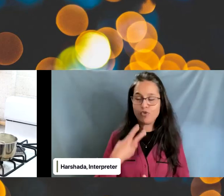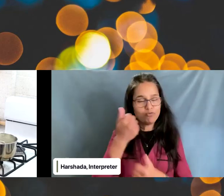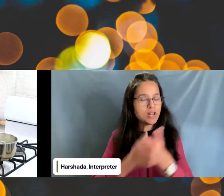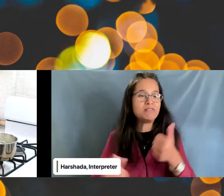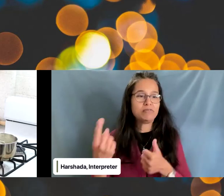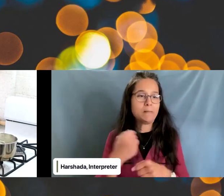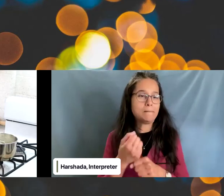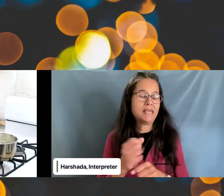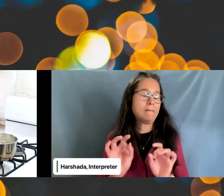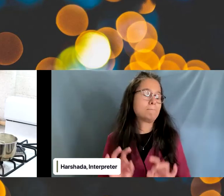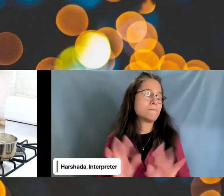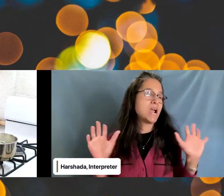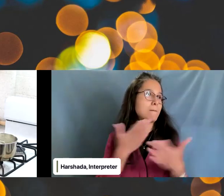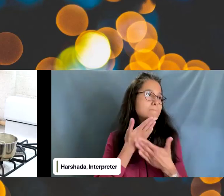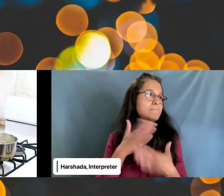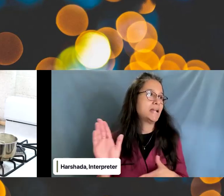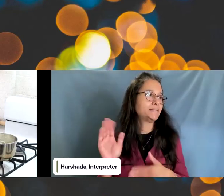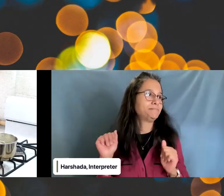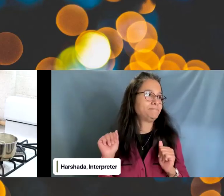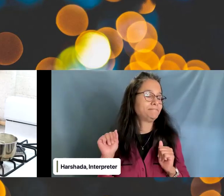Make it so bad. All right.